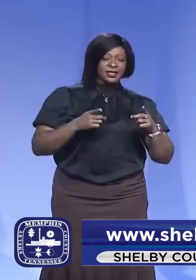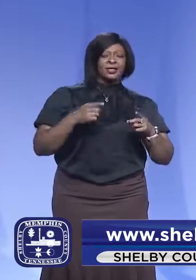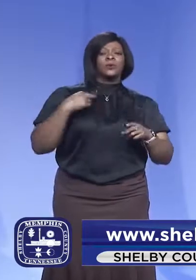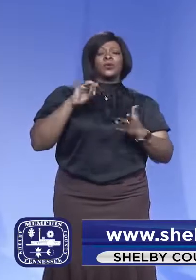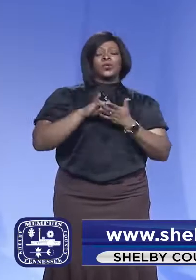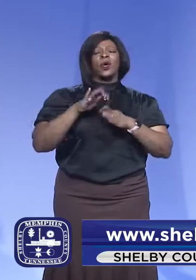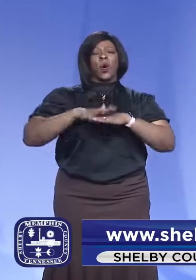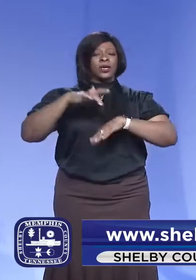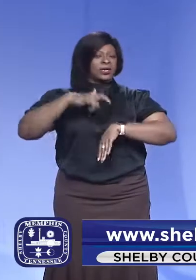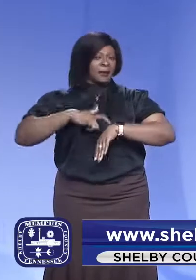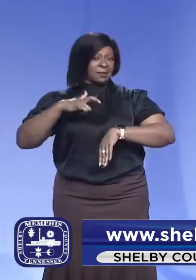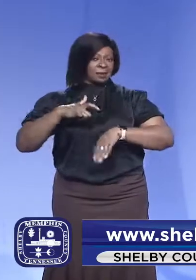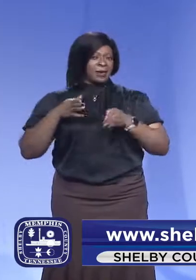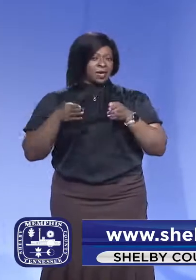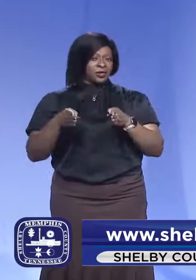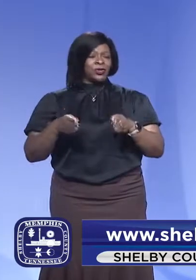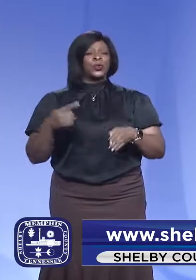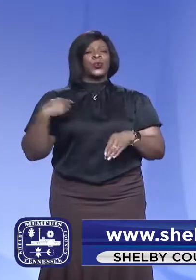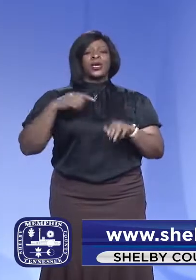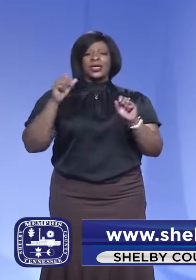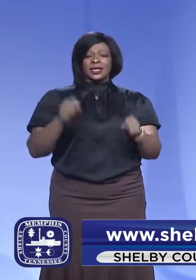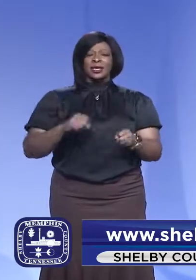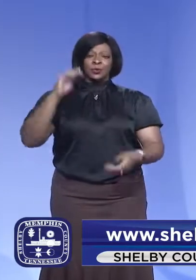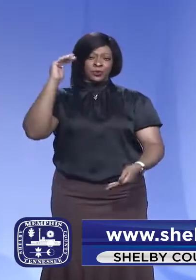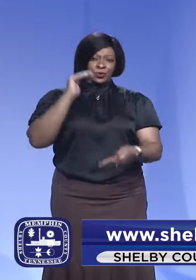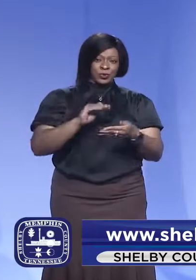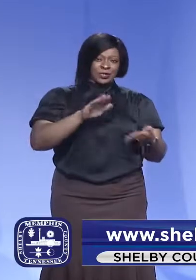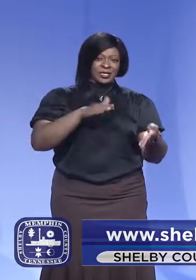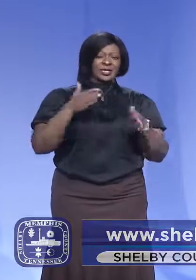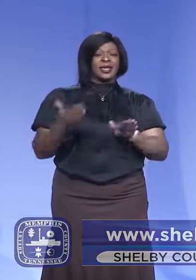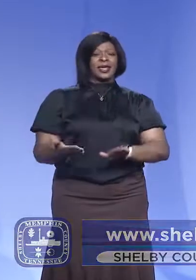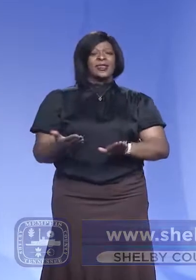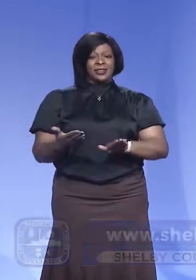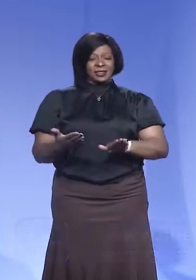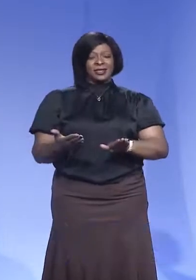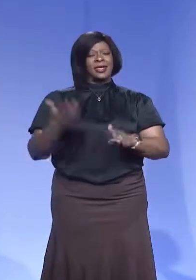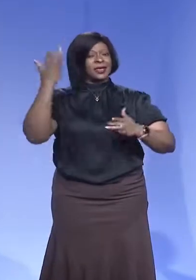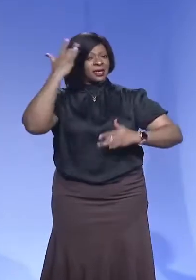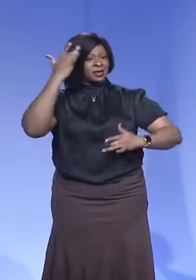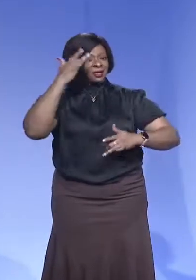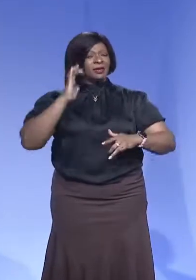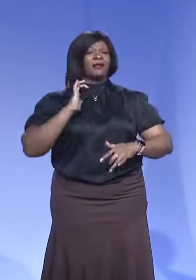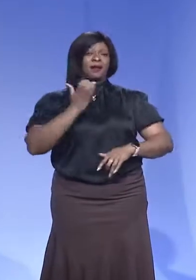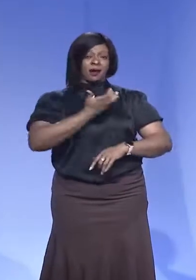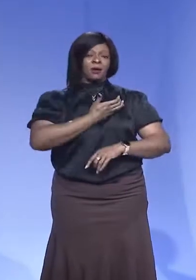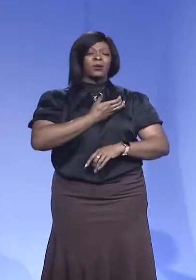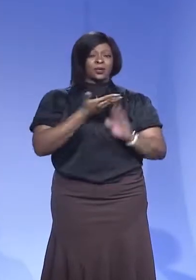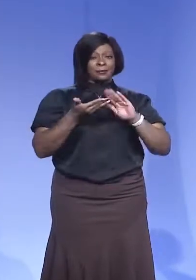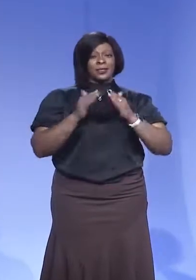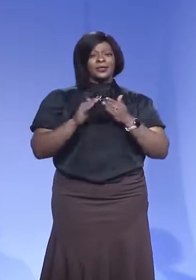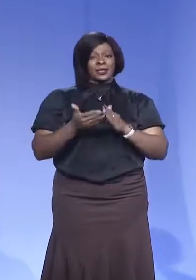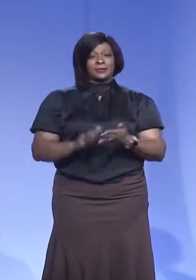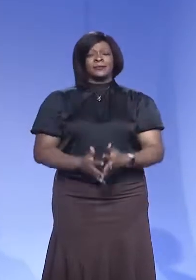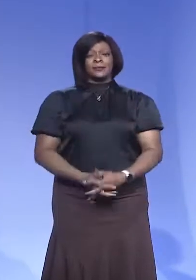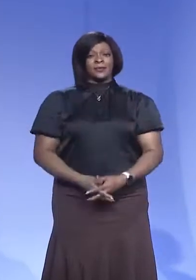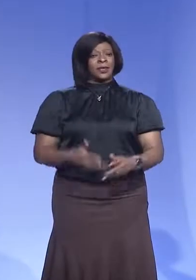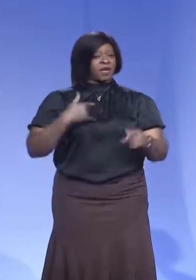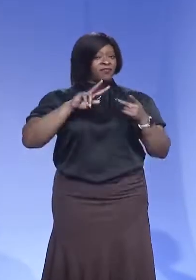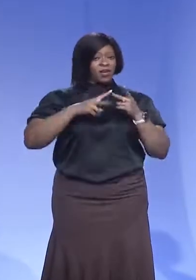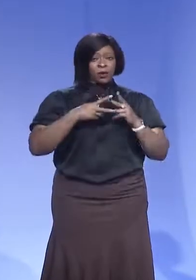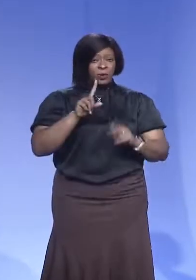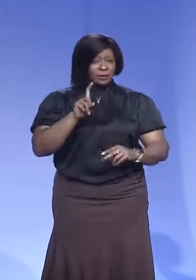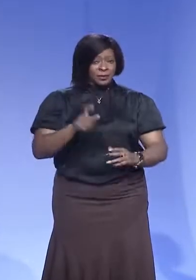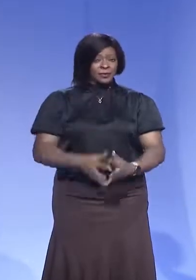that in a timely manner so that we can reduce deaths and illness in our community. You have a